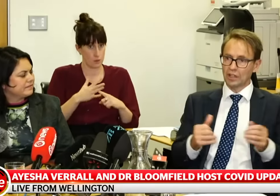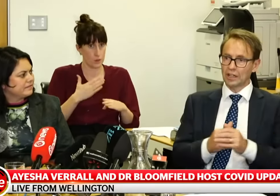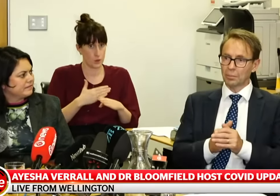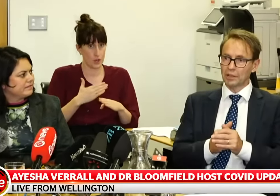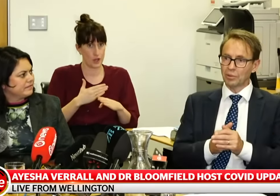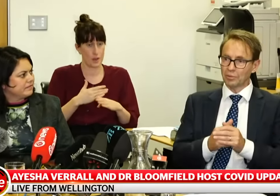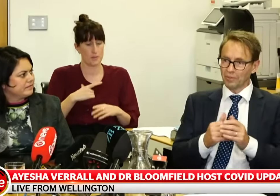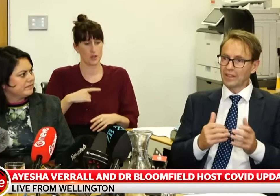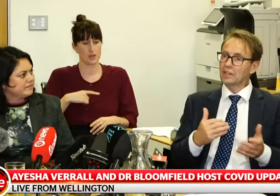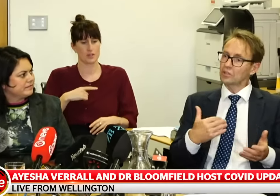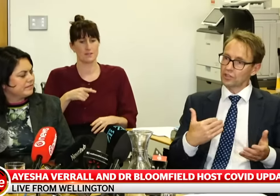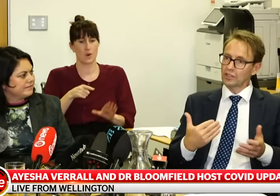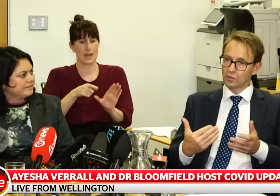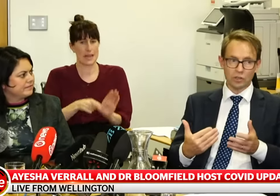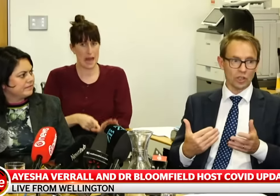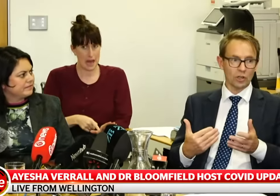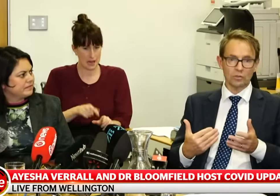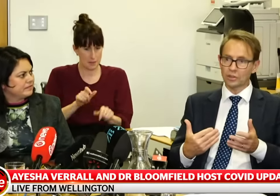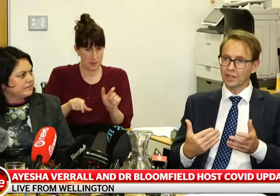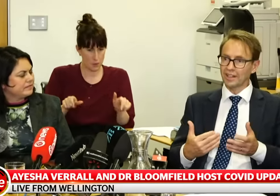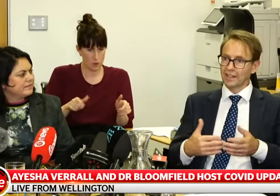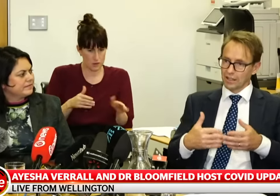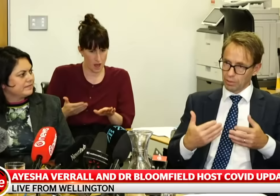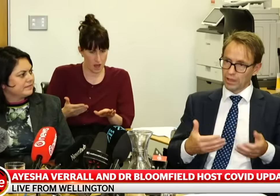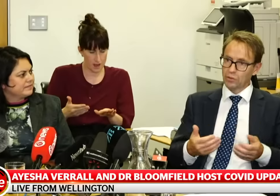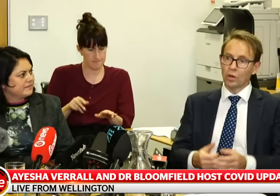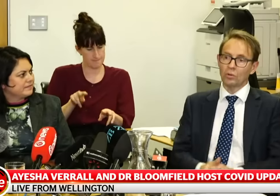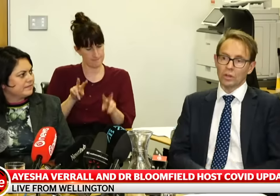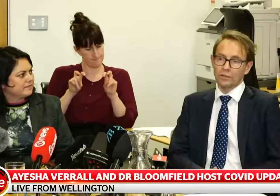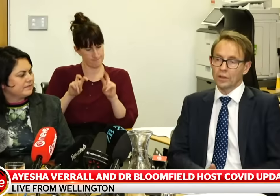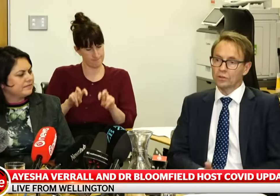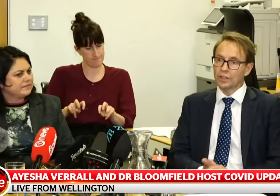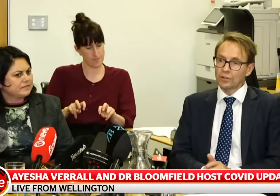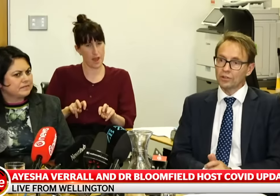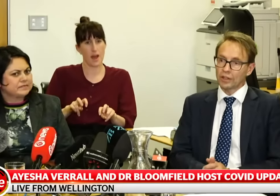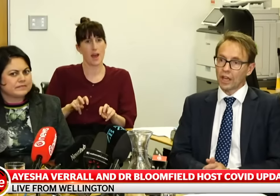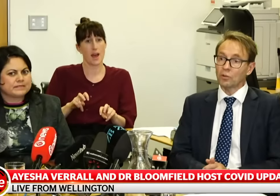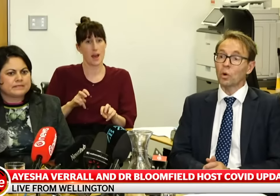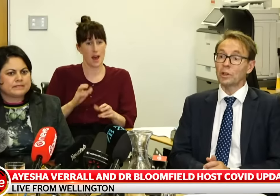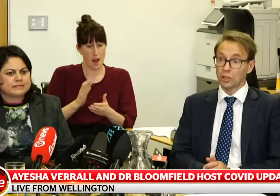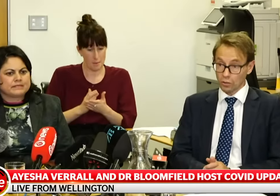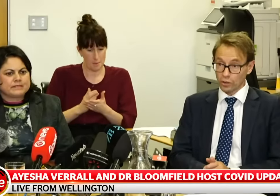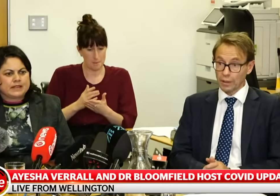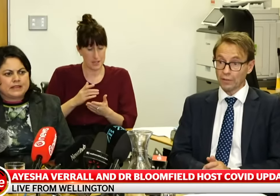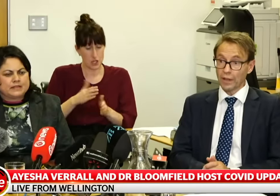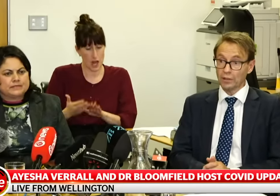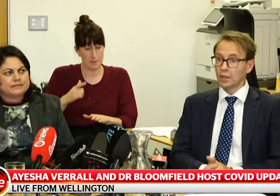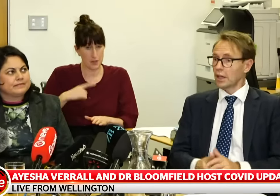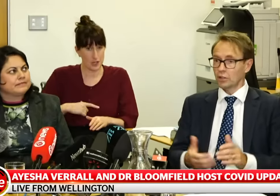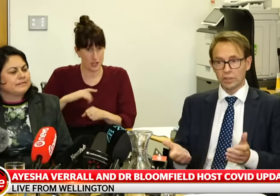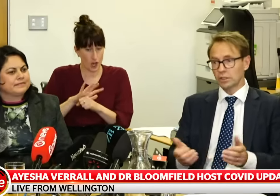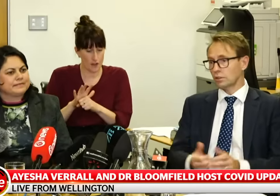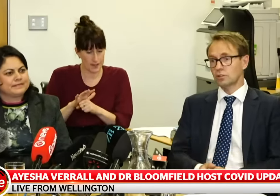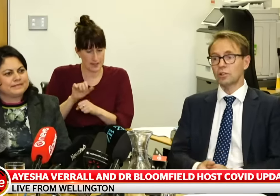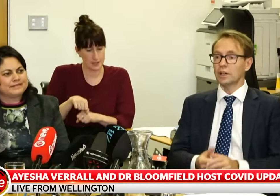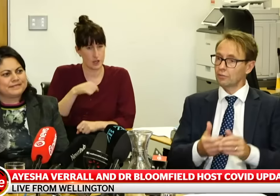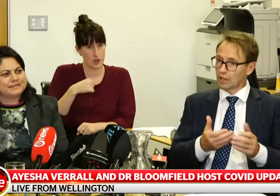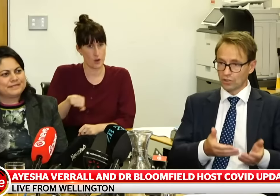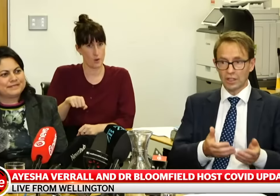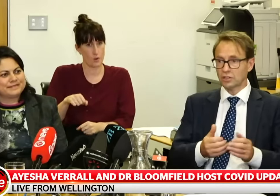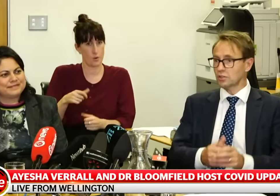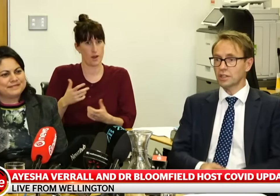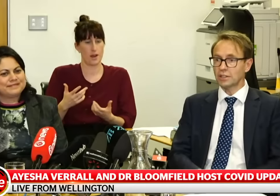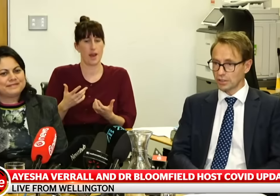deaths in younger people, the extent to which COVID played a role in those deaths, and what we can learn about that, and looking at things